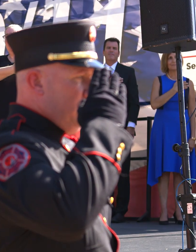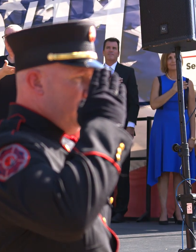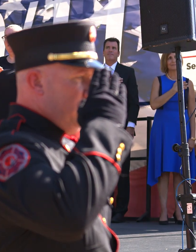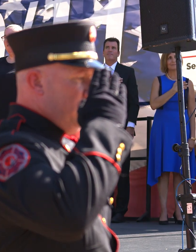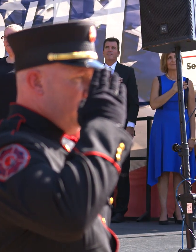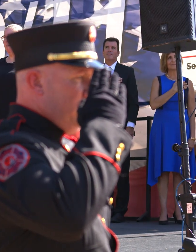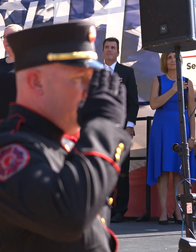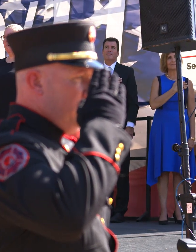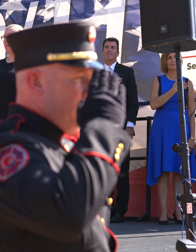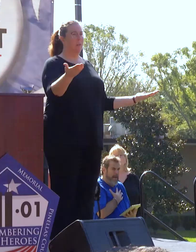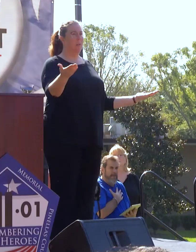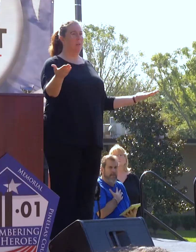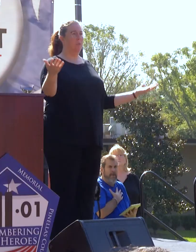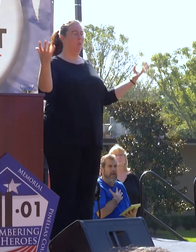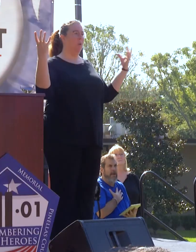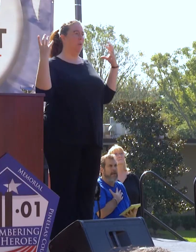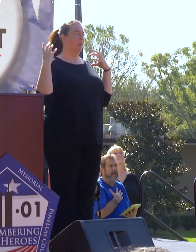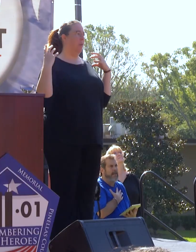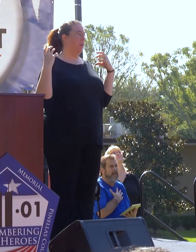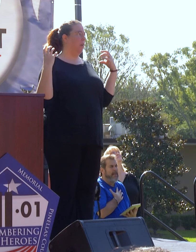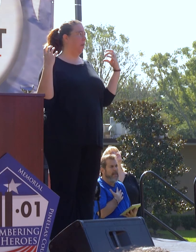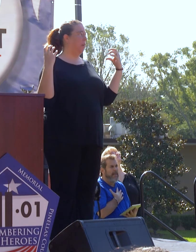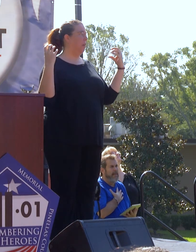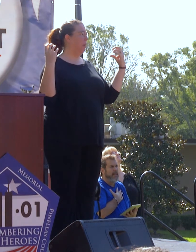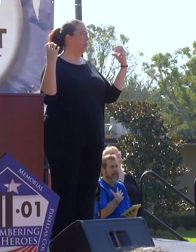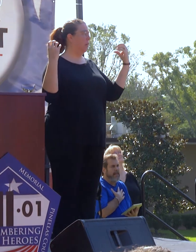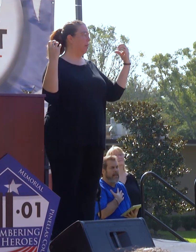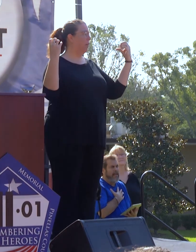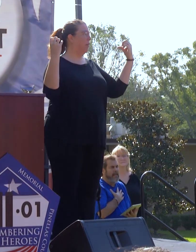home of the brave.